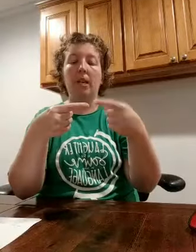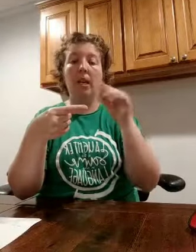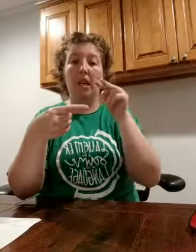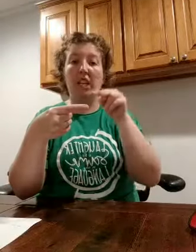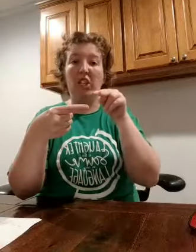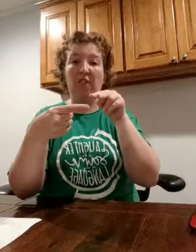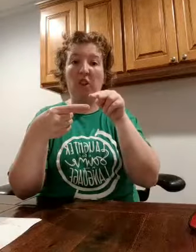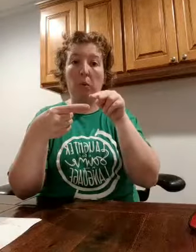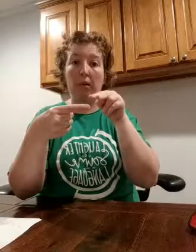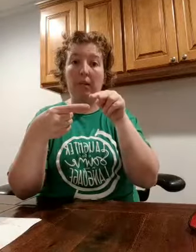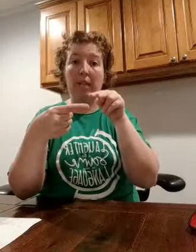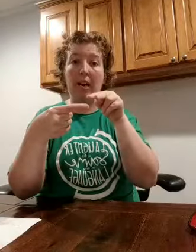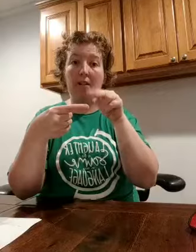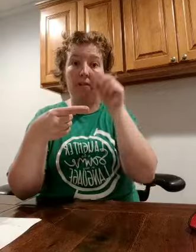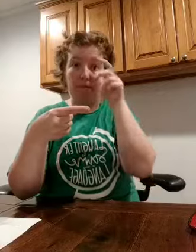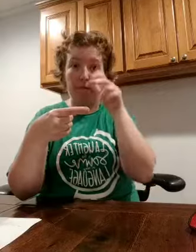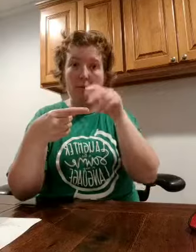and just focus, stare for a while.